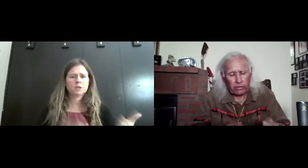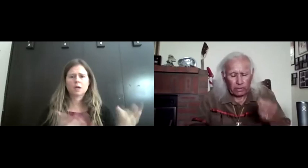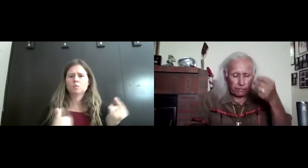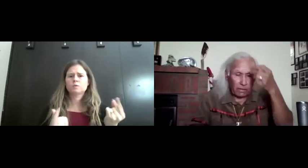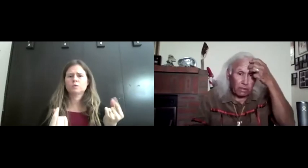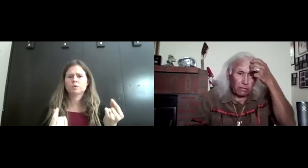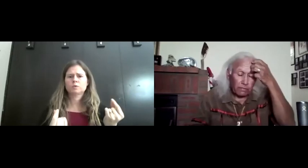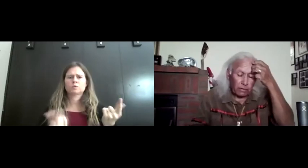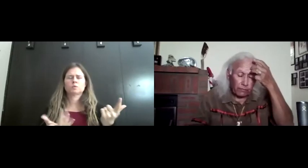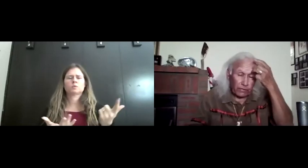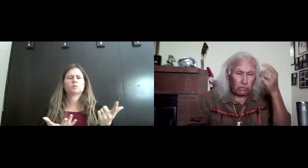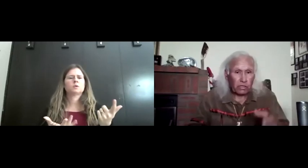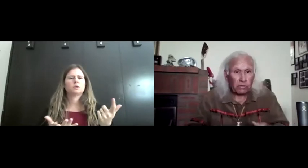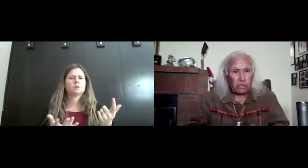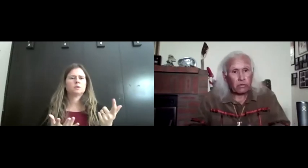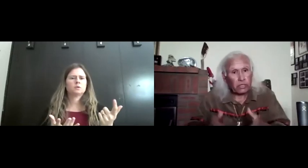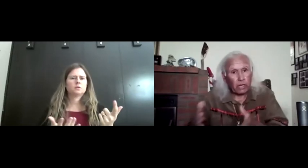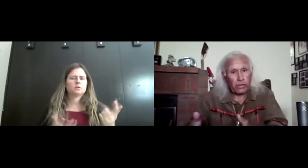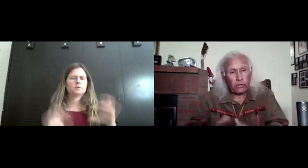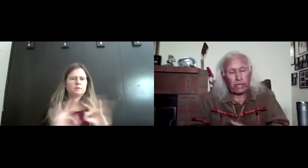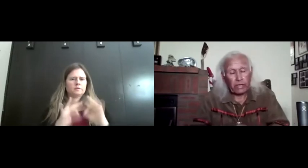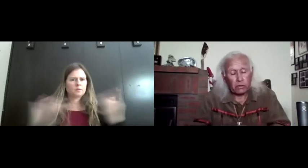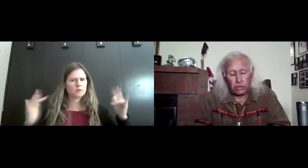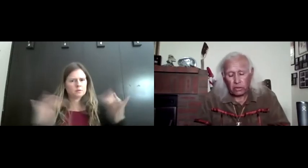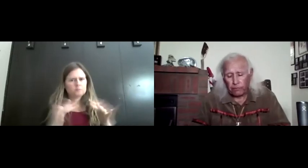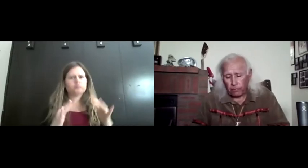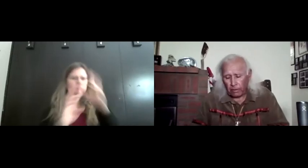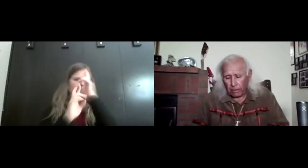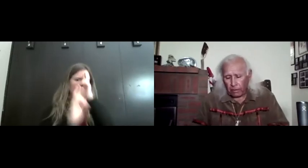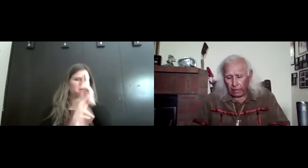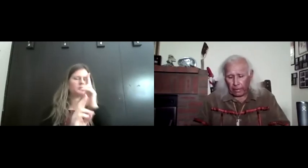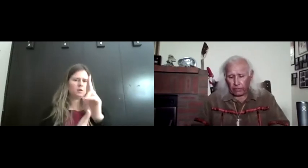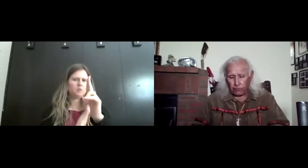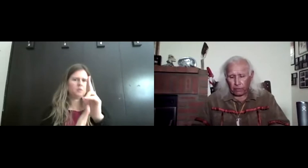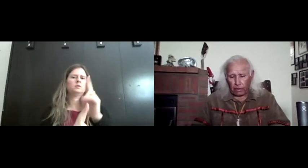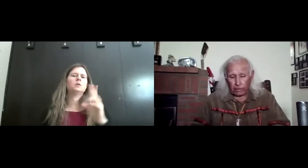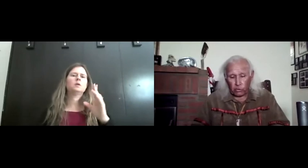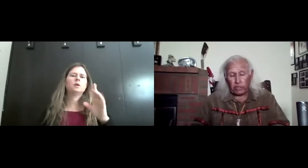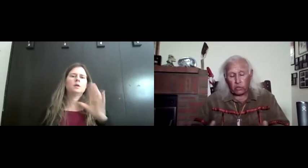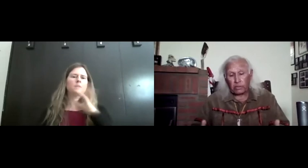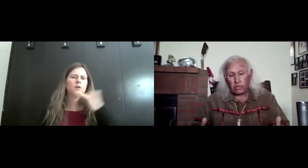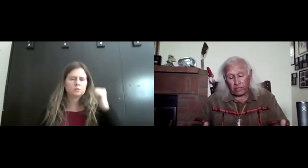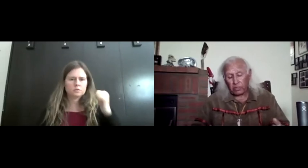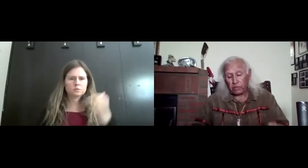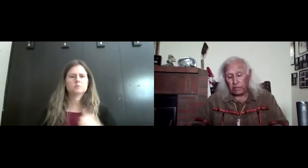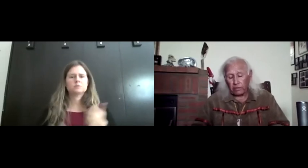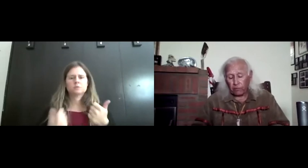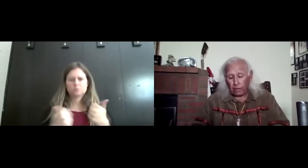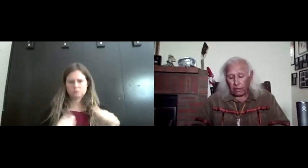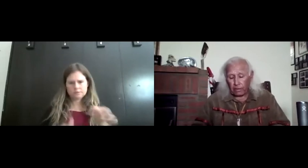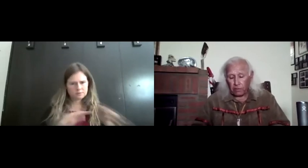see anything of the families coming together to honor that elder. And I tried to, as